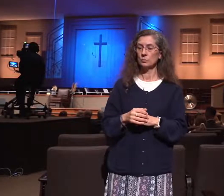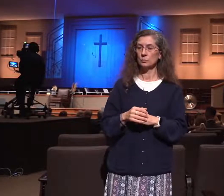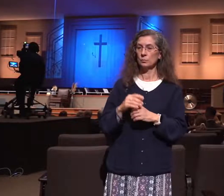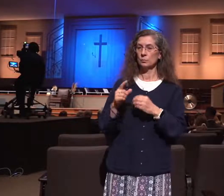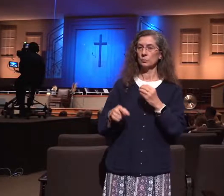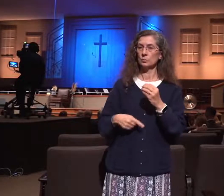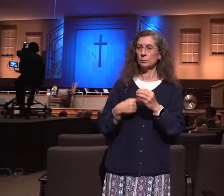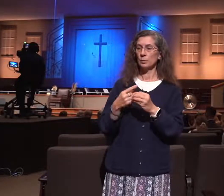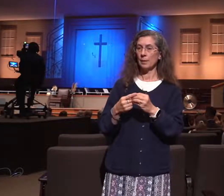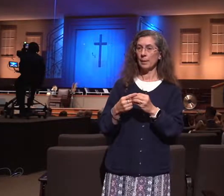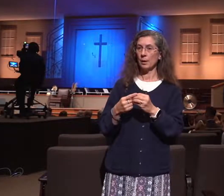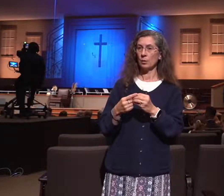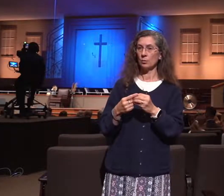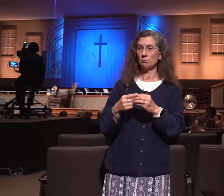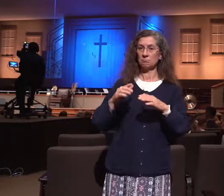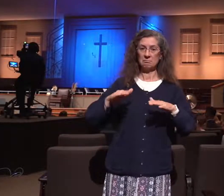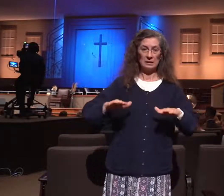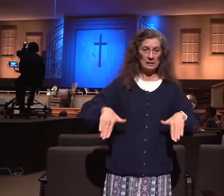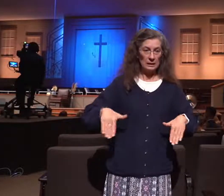about the heathen.